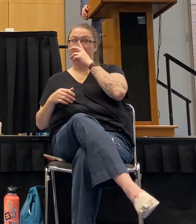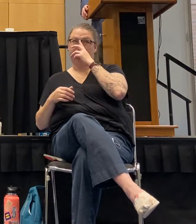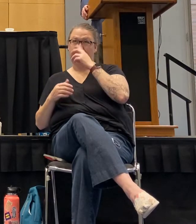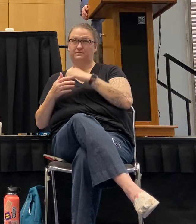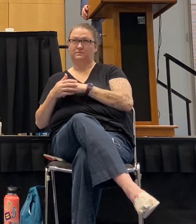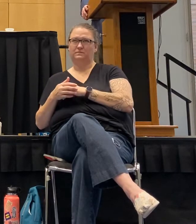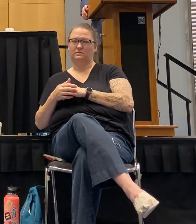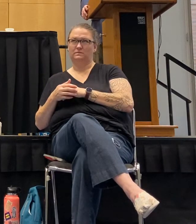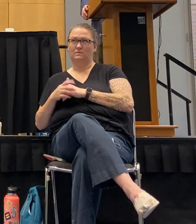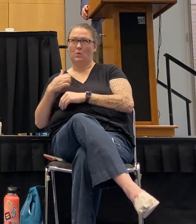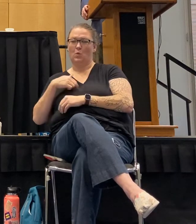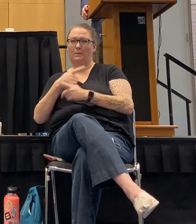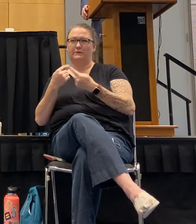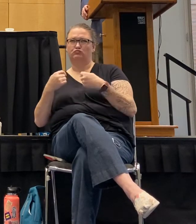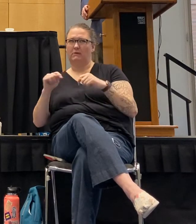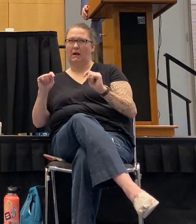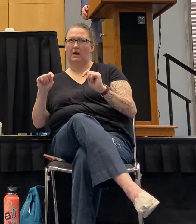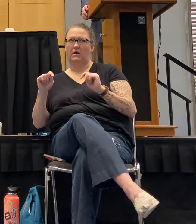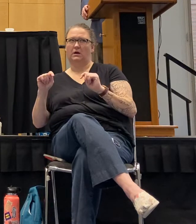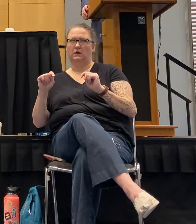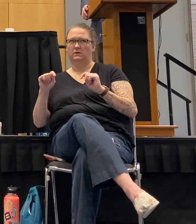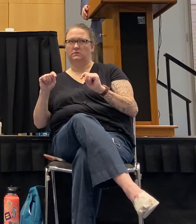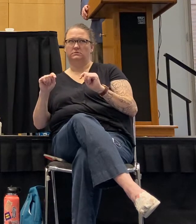we just trying to